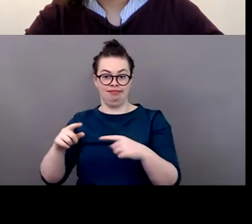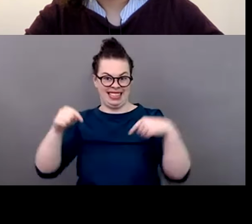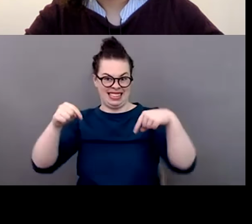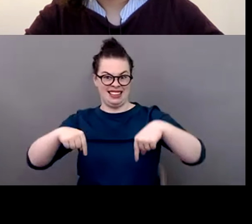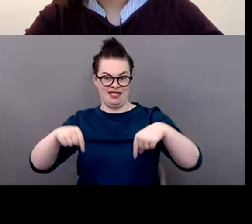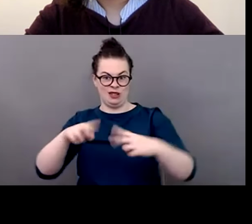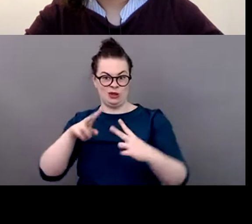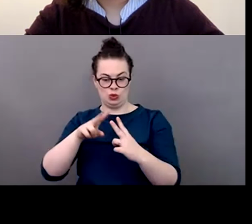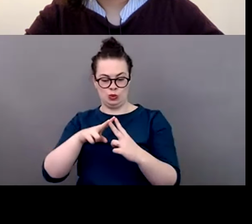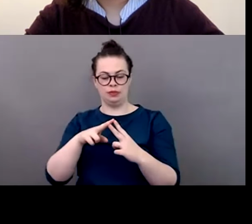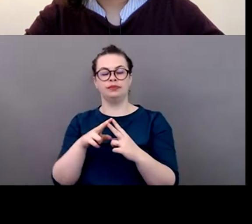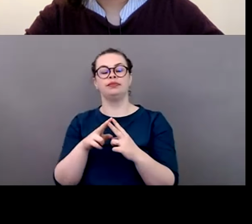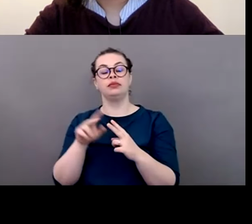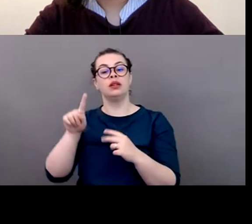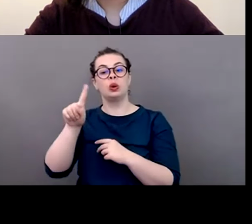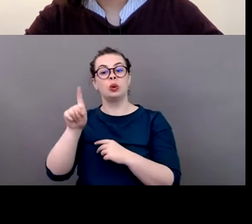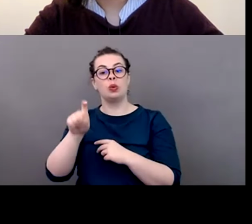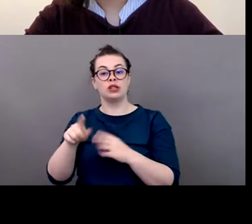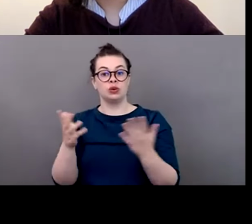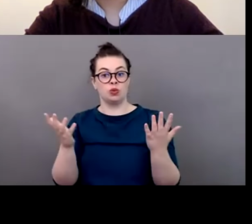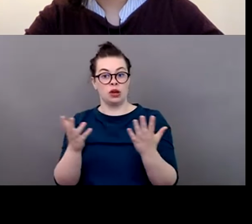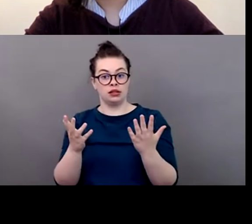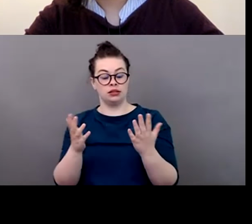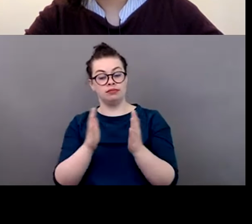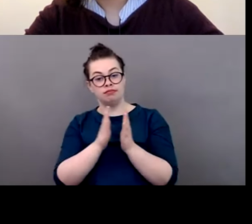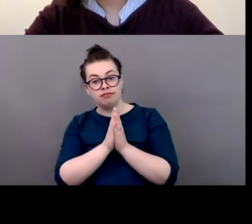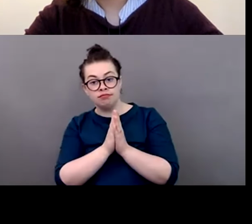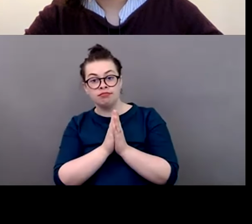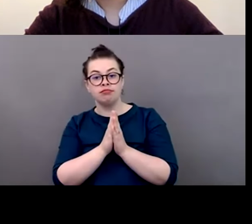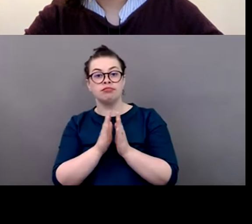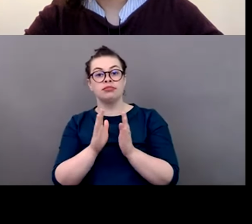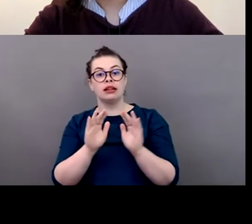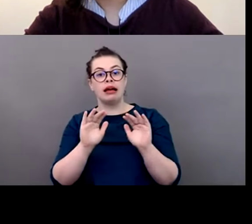It says, my question to the committee members will be how